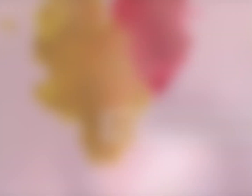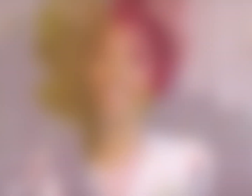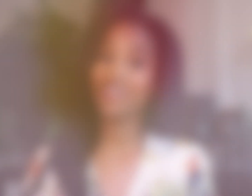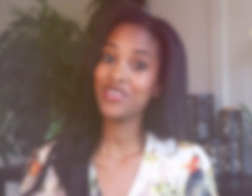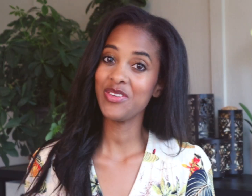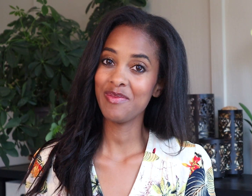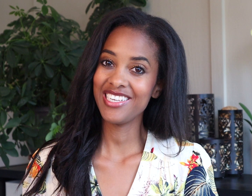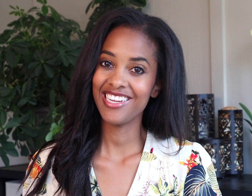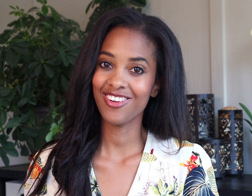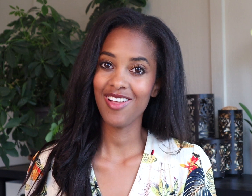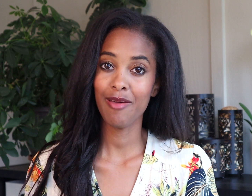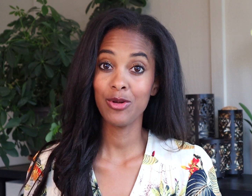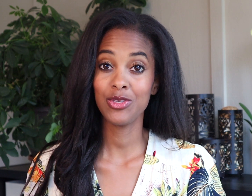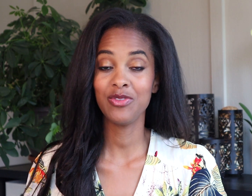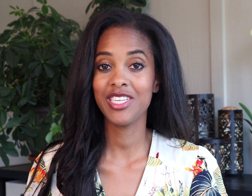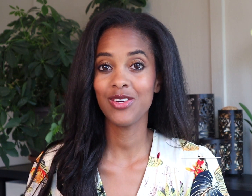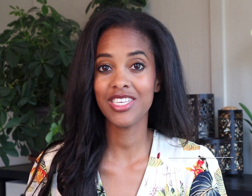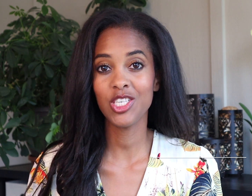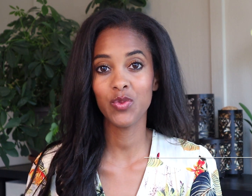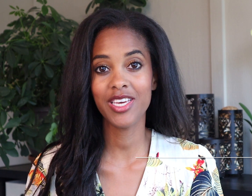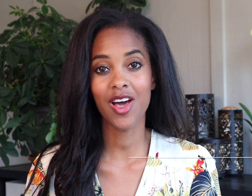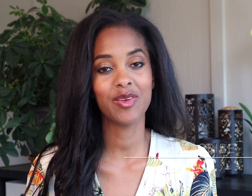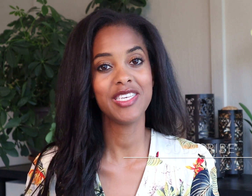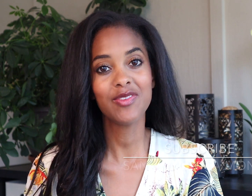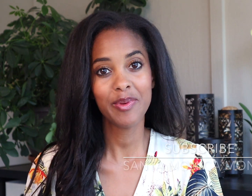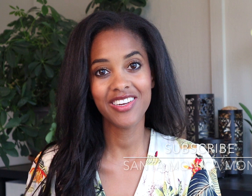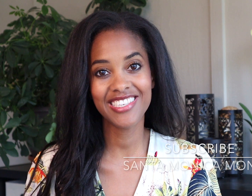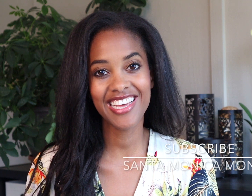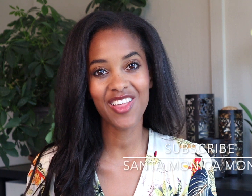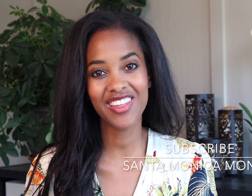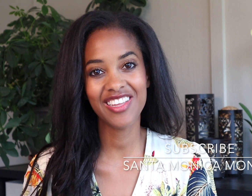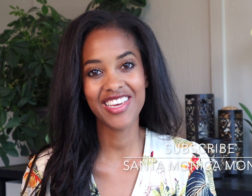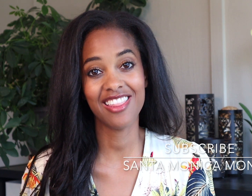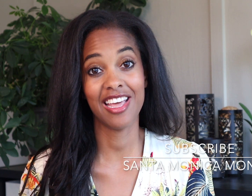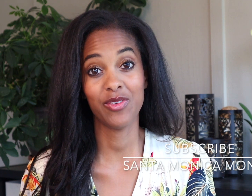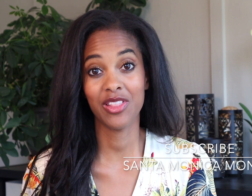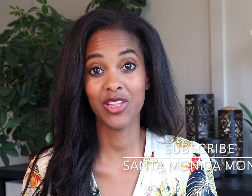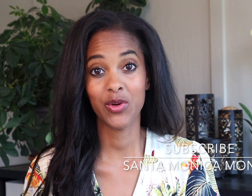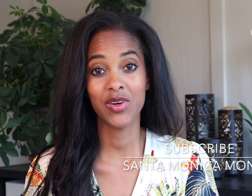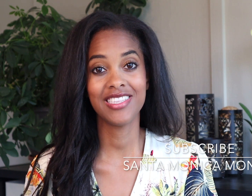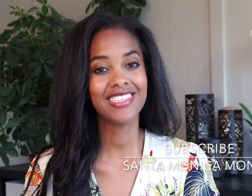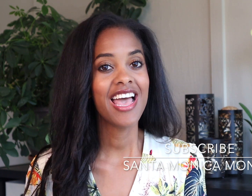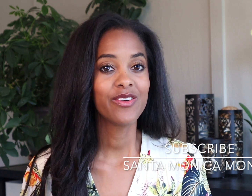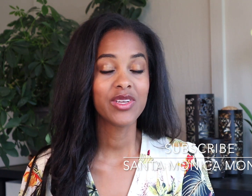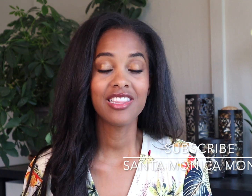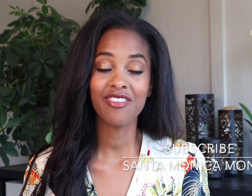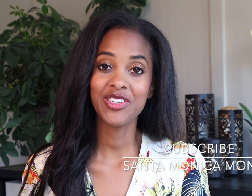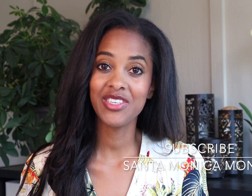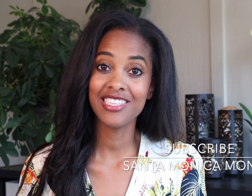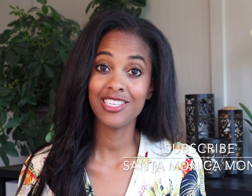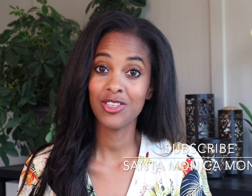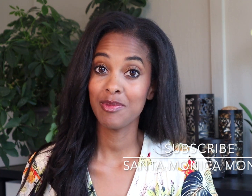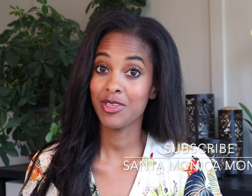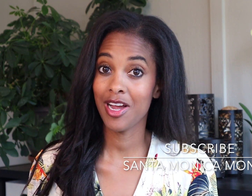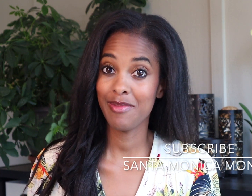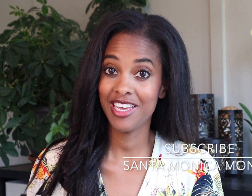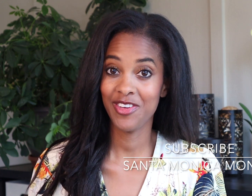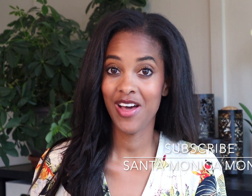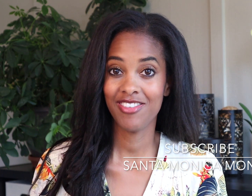If you're new to my channel, I post new videos each week on peaceful parenting, healthy living, and life with little ones, and would love for you to consider subscribing if you haven't